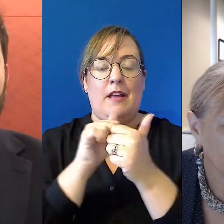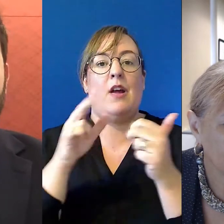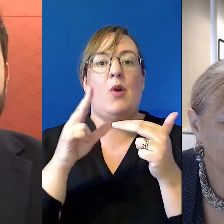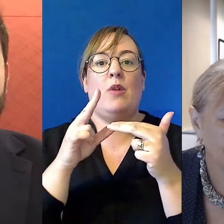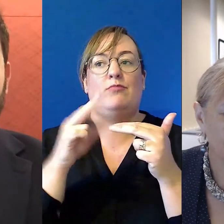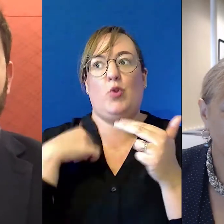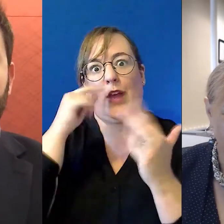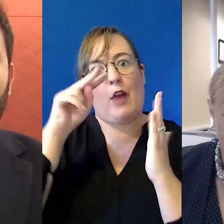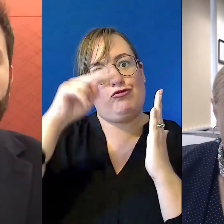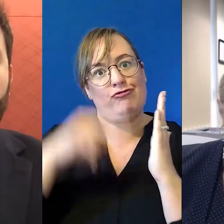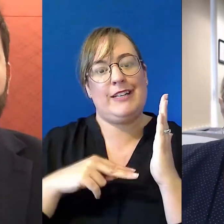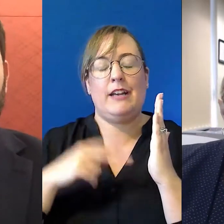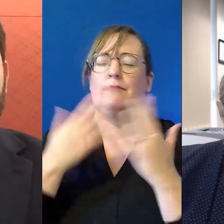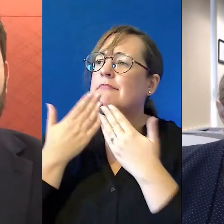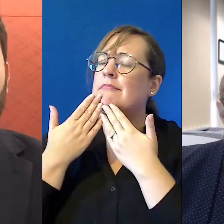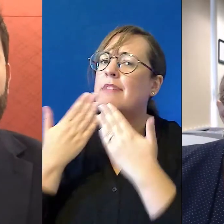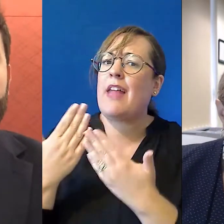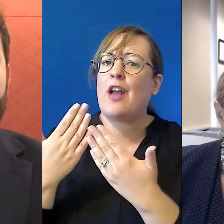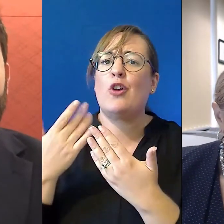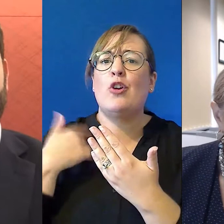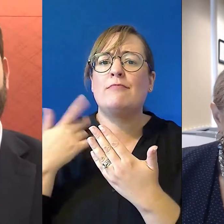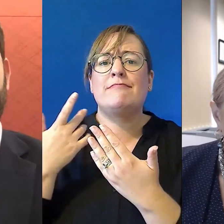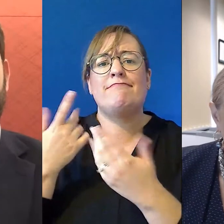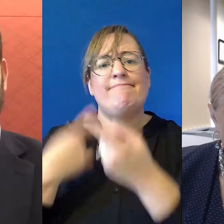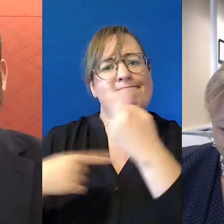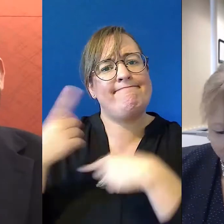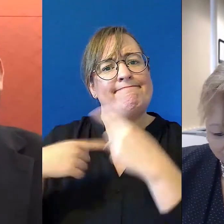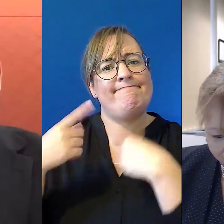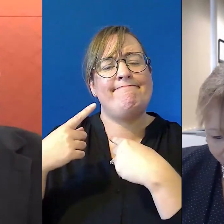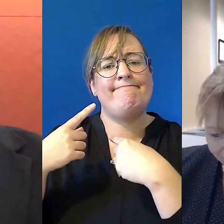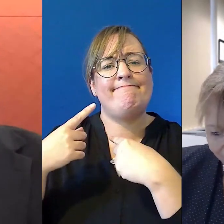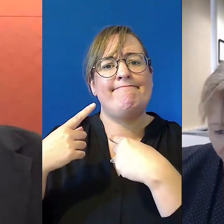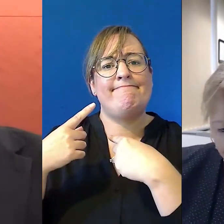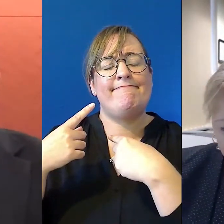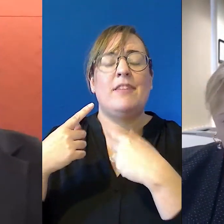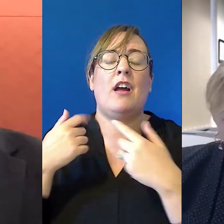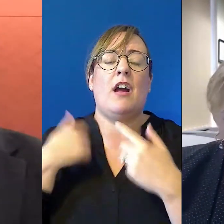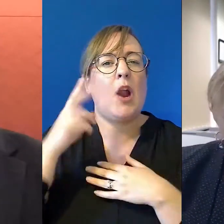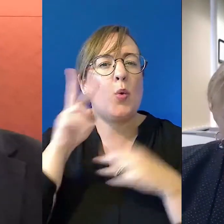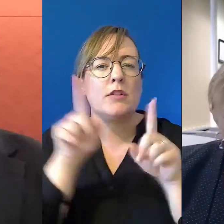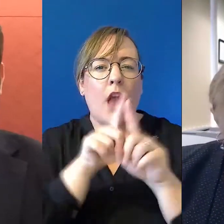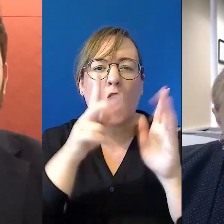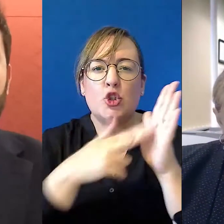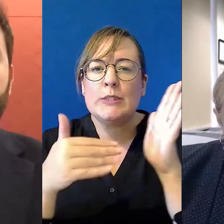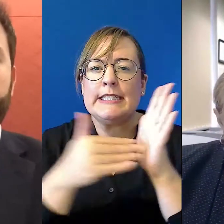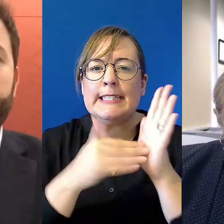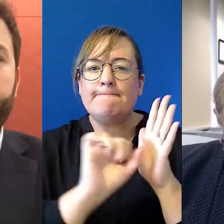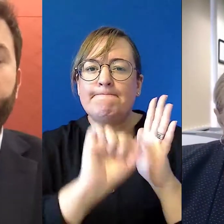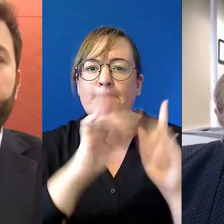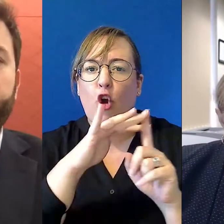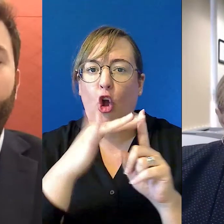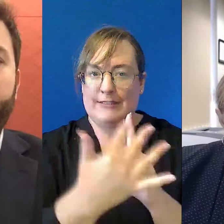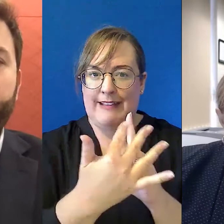bio, and thank you for providing that. It seems that in the New Zealand context, the